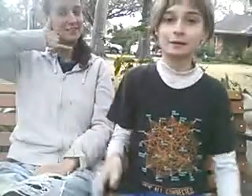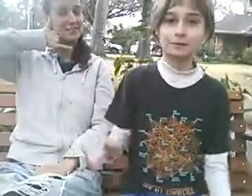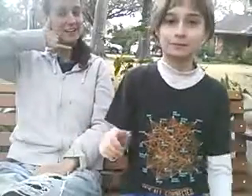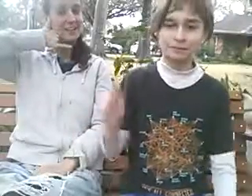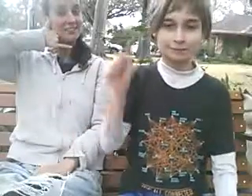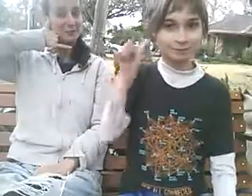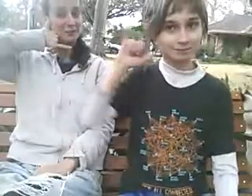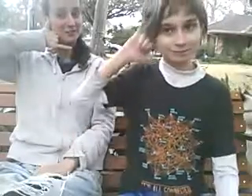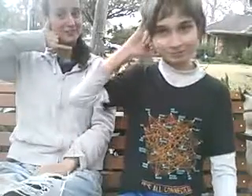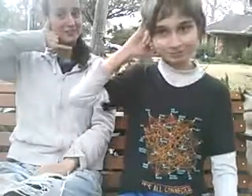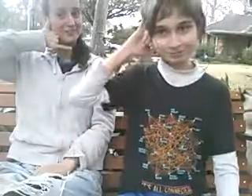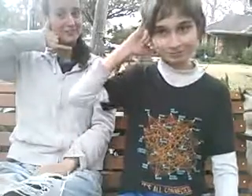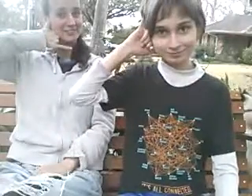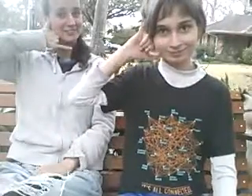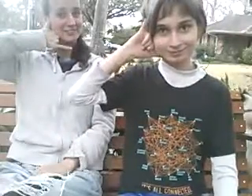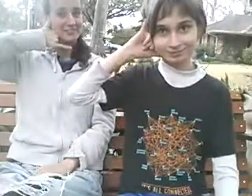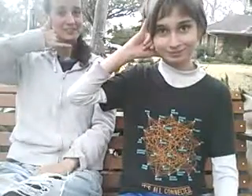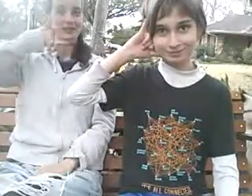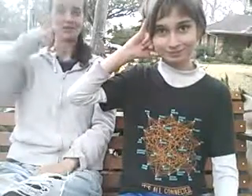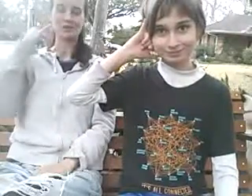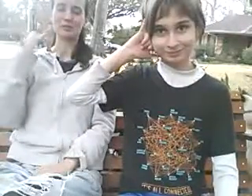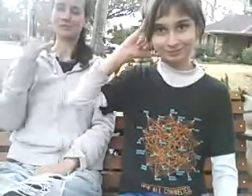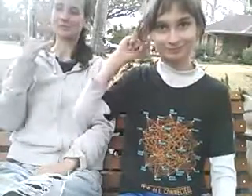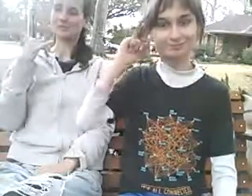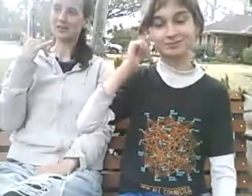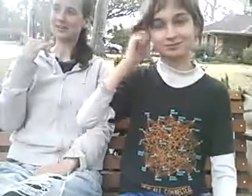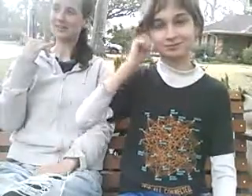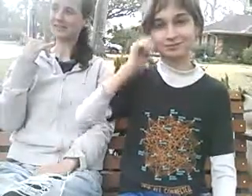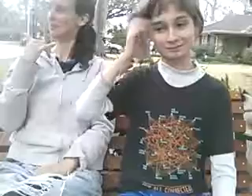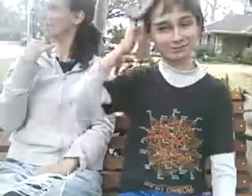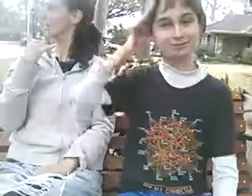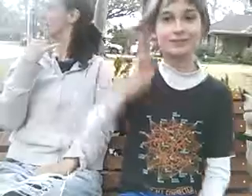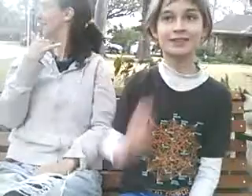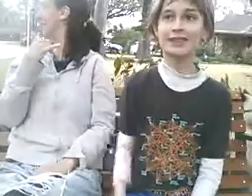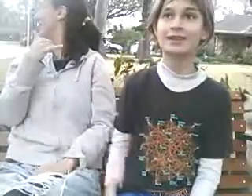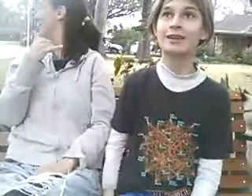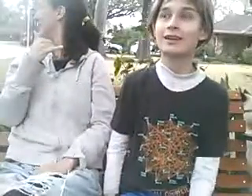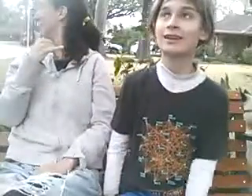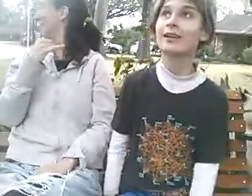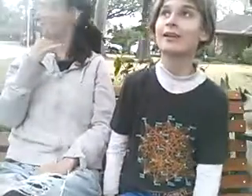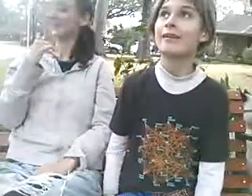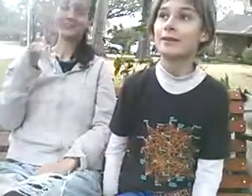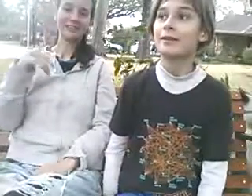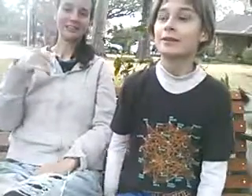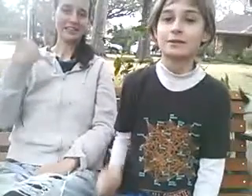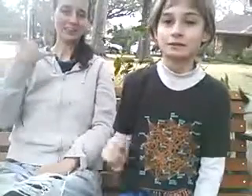a telephone. So there was a phrase, something like the